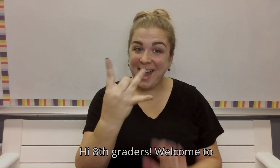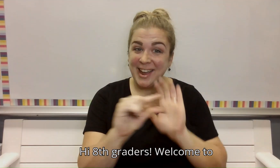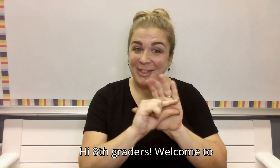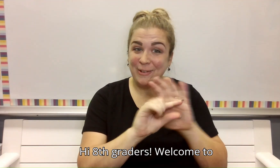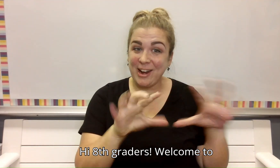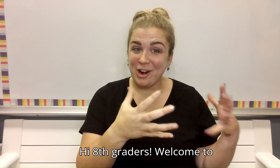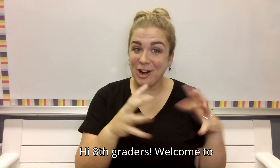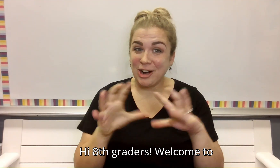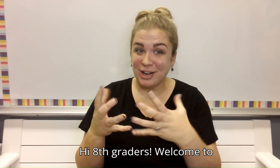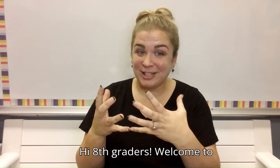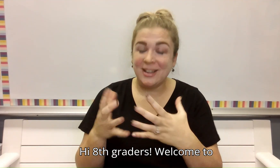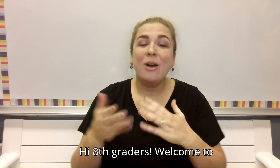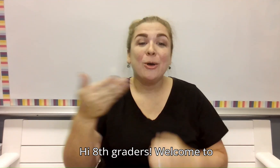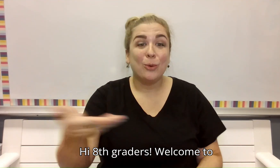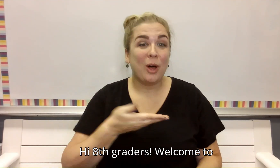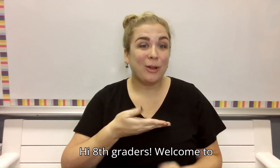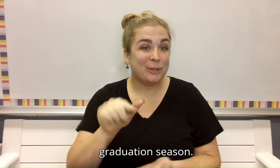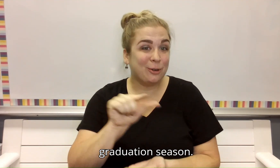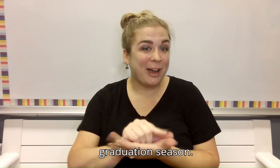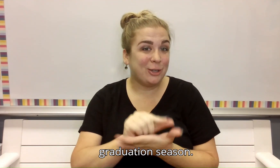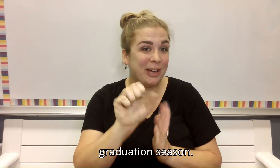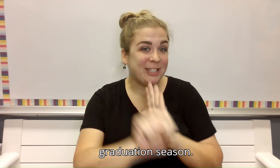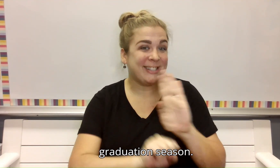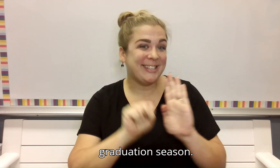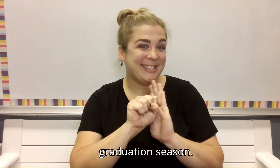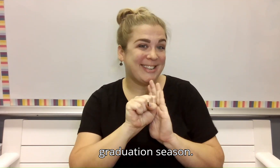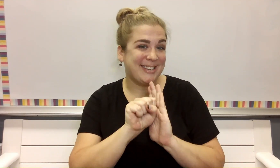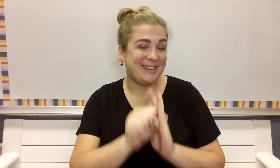Hi, eighth graders. Welcome to graduation season.